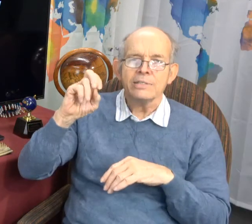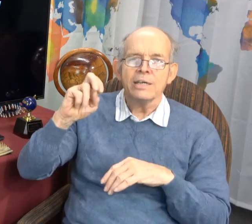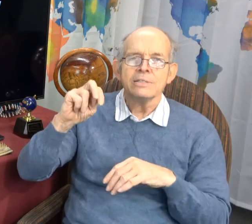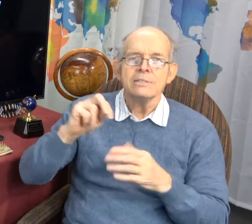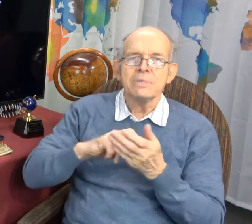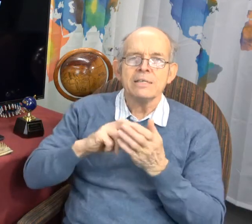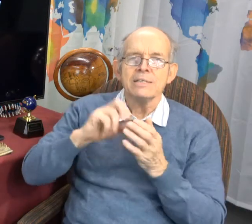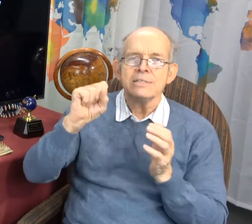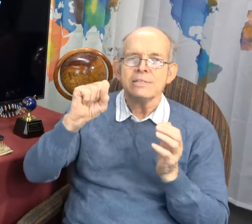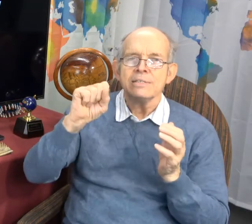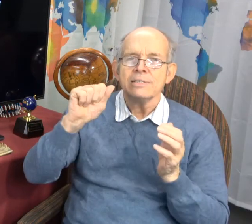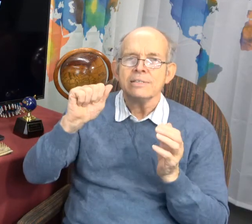hurting me,